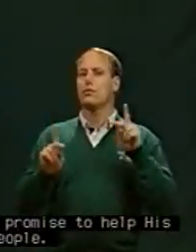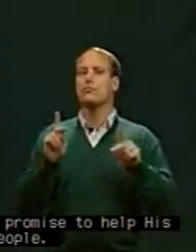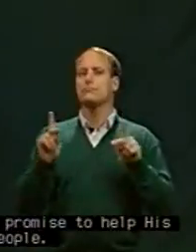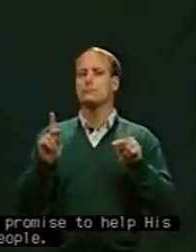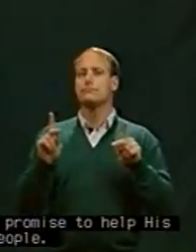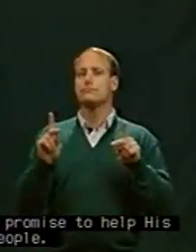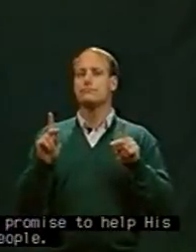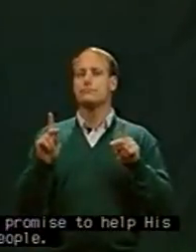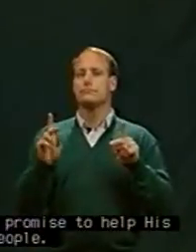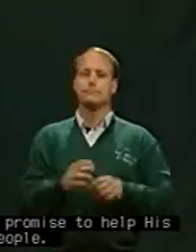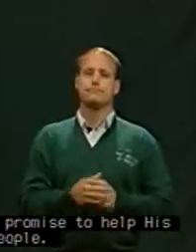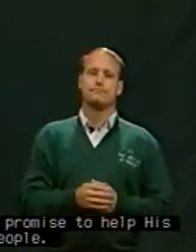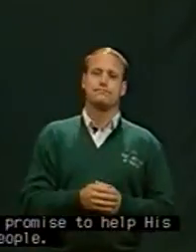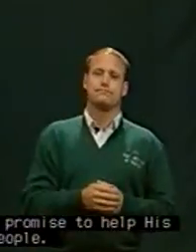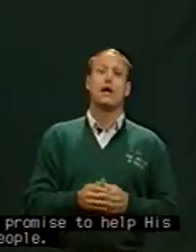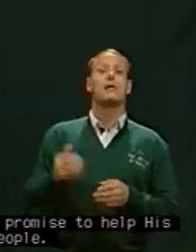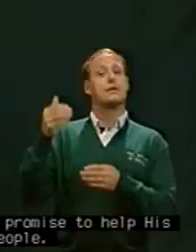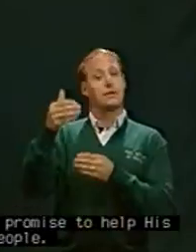God's promise to help His people.